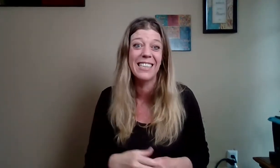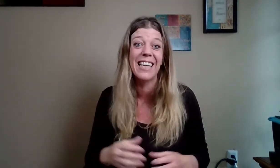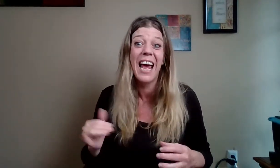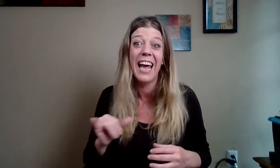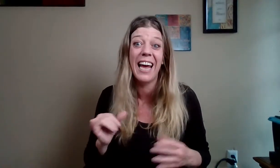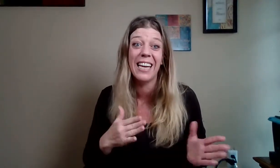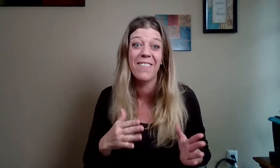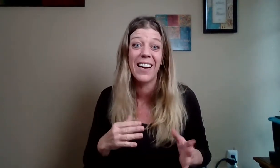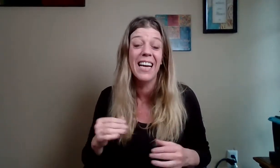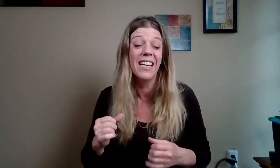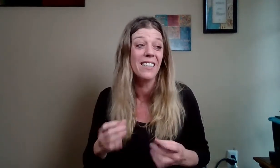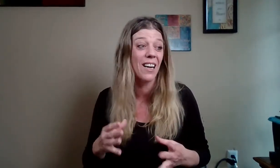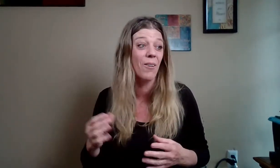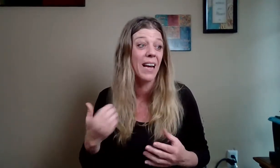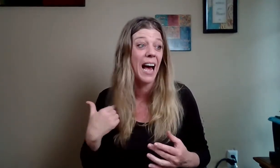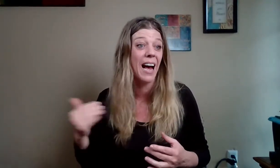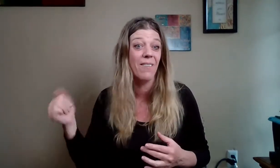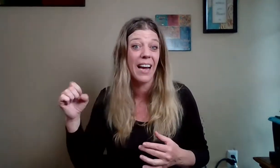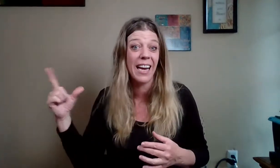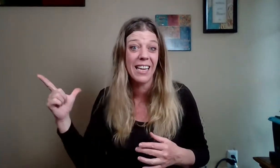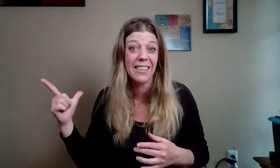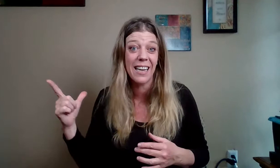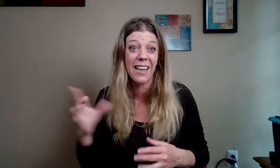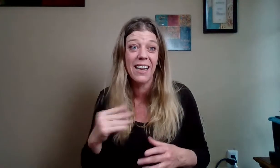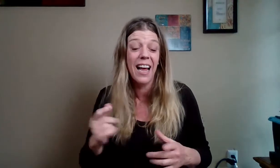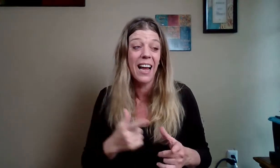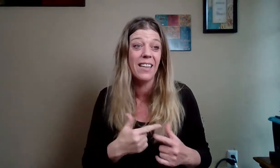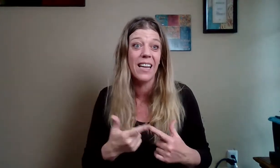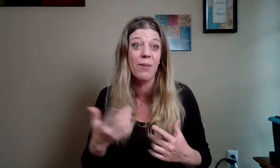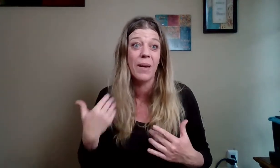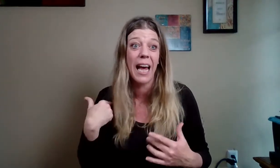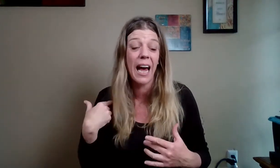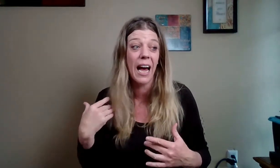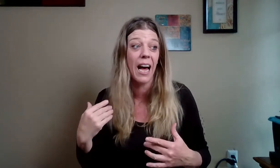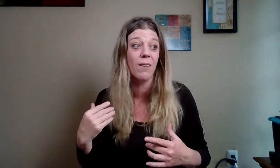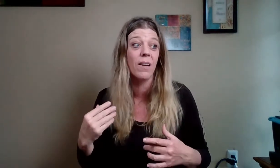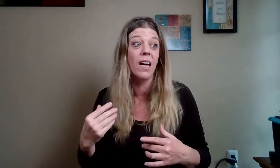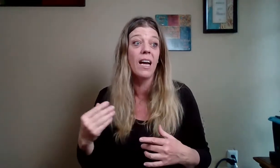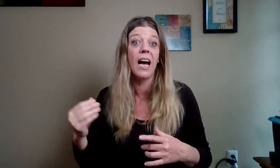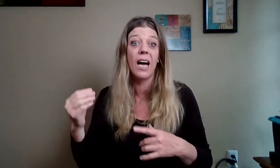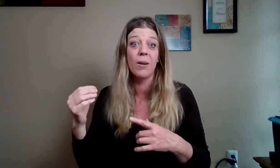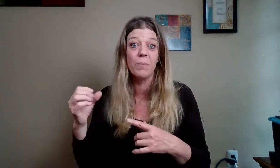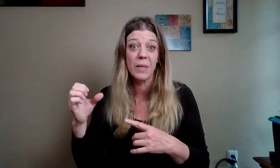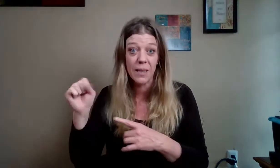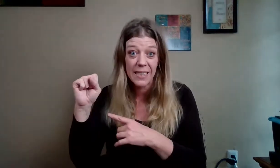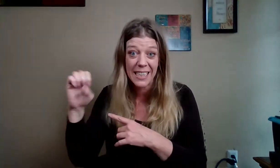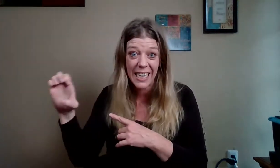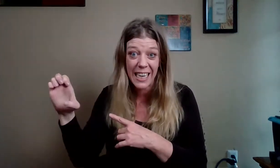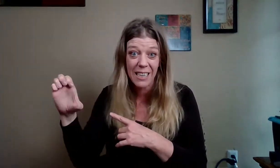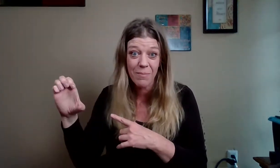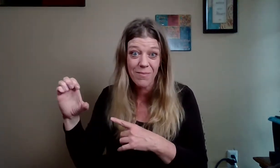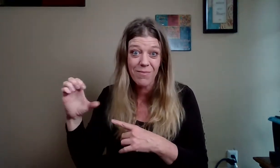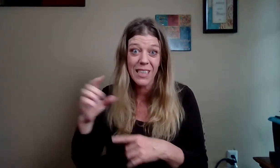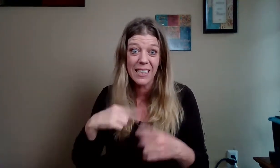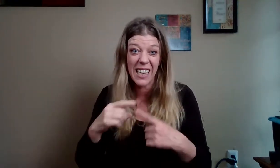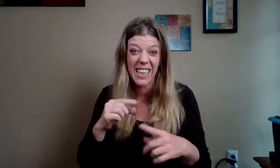is. Anyway, so we have ASL, and then we have there's C,